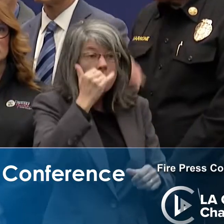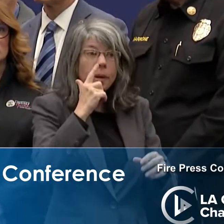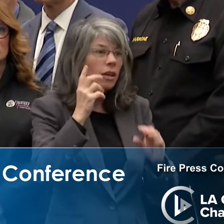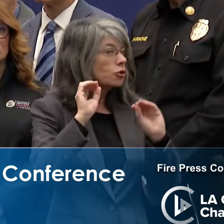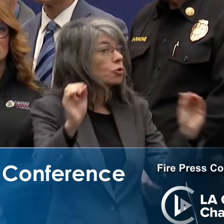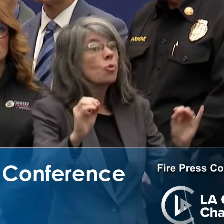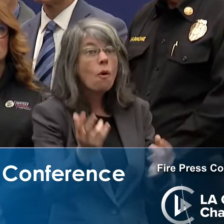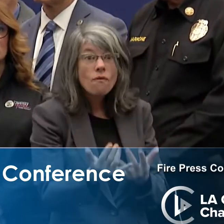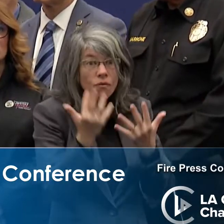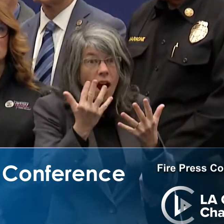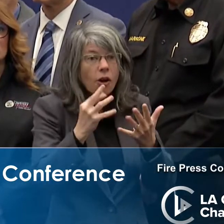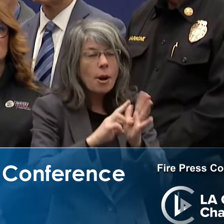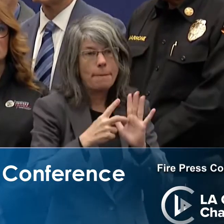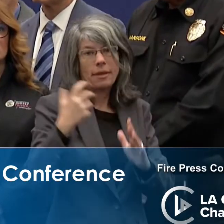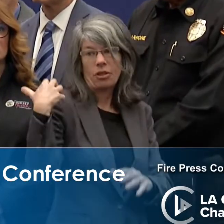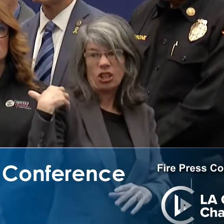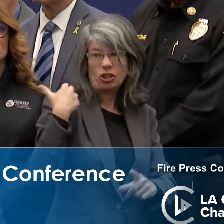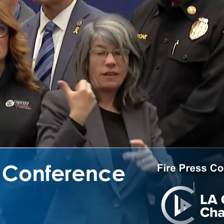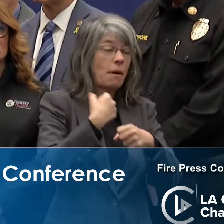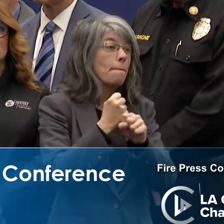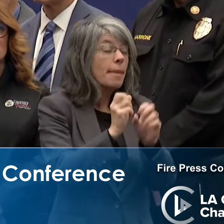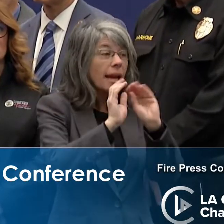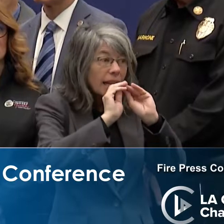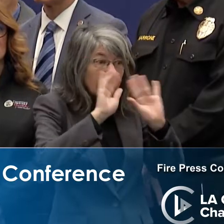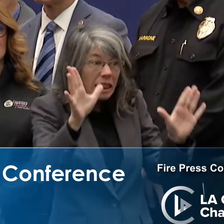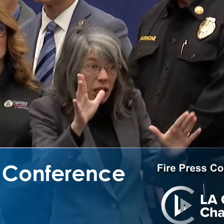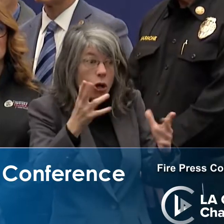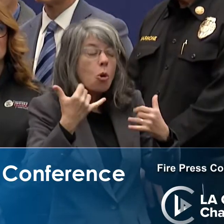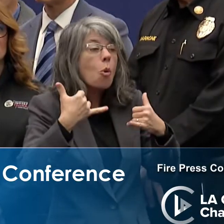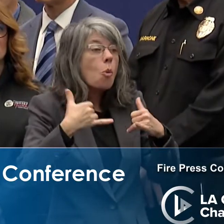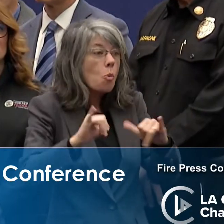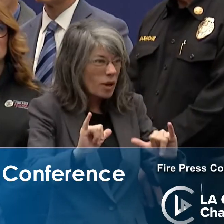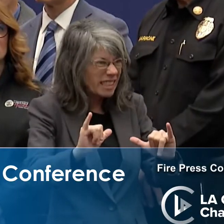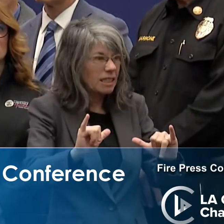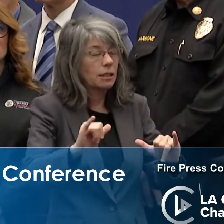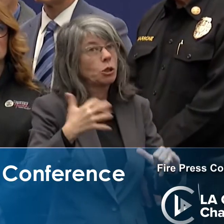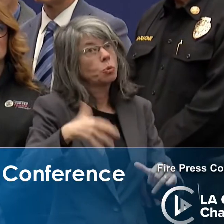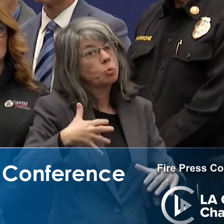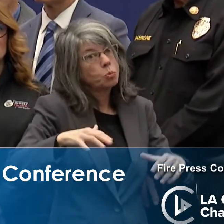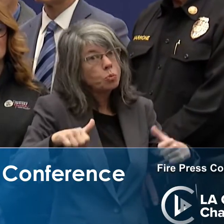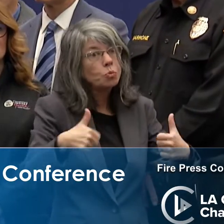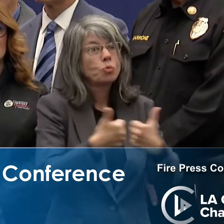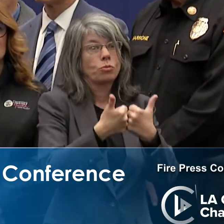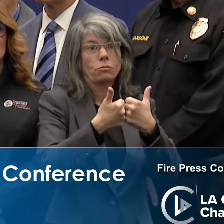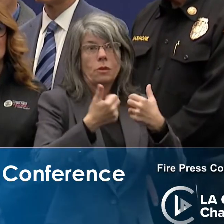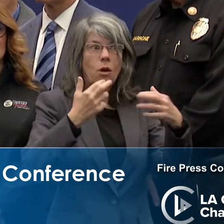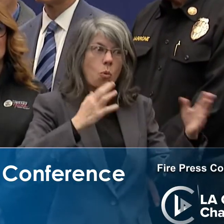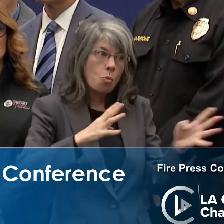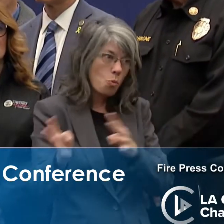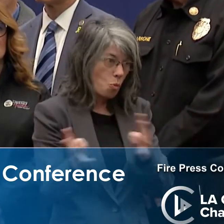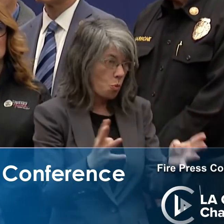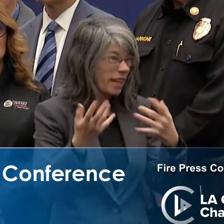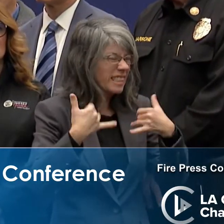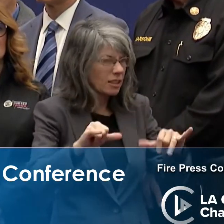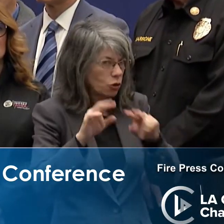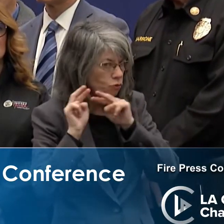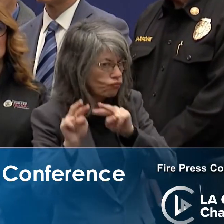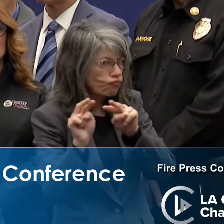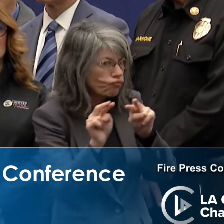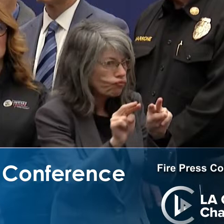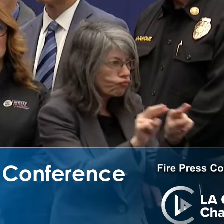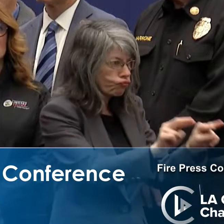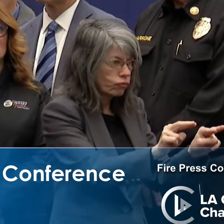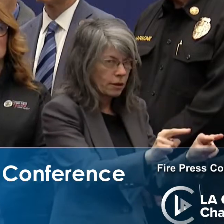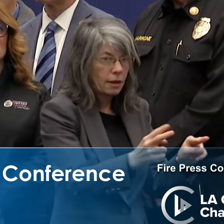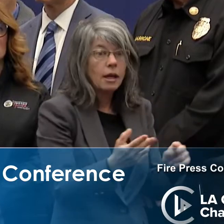a fire, the chiefs have made it very clear that we're still having some challenges with the wind, so we've got to keep a close eye on things.